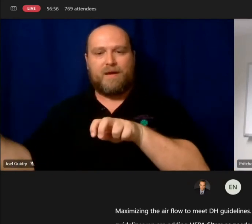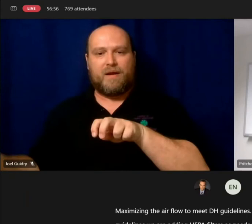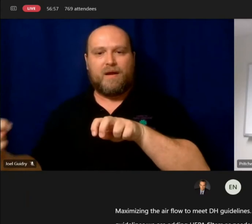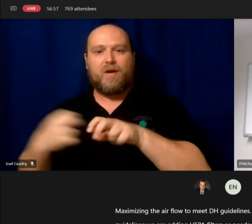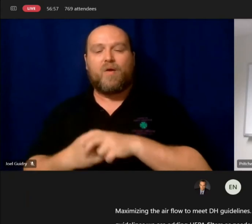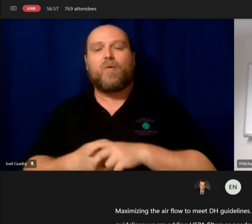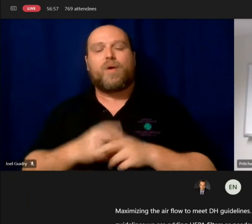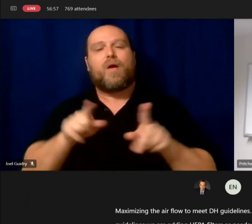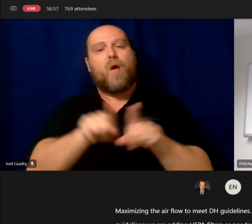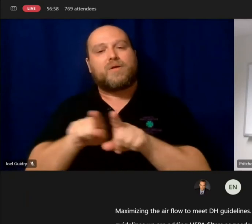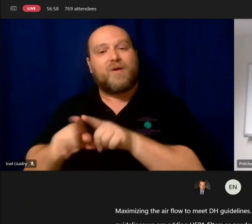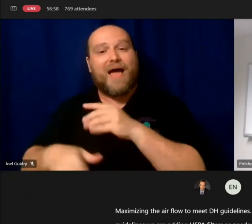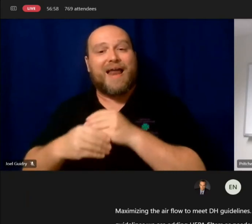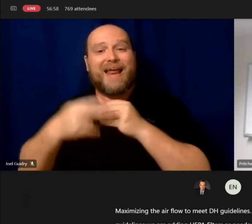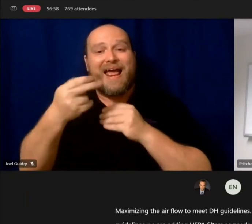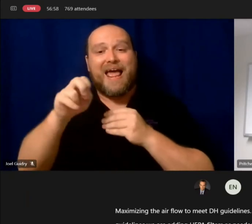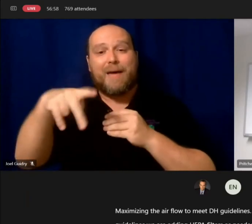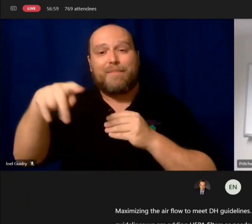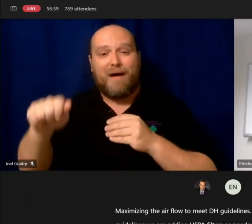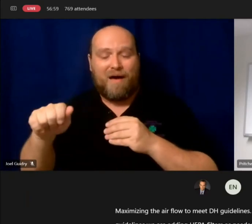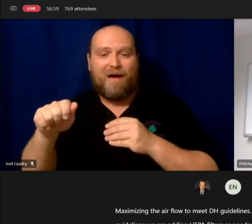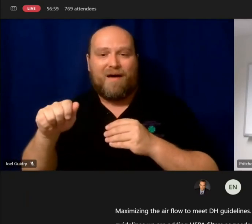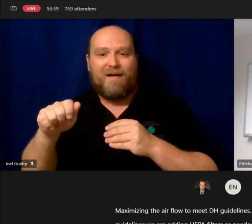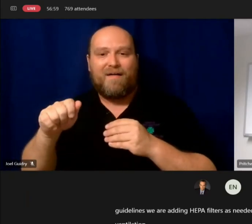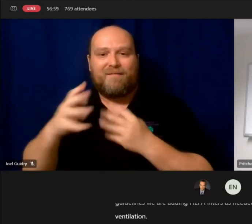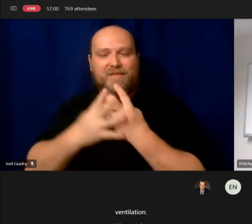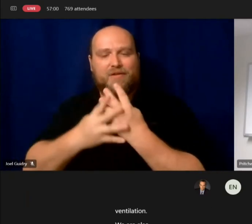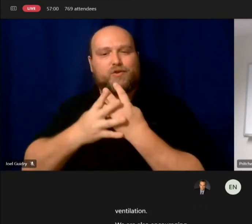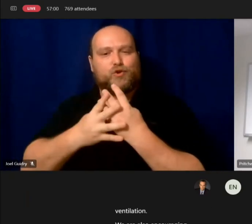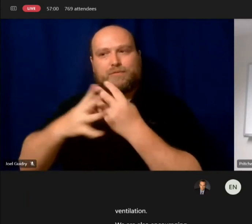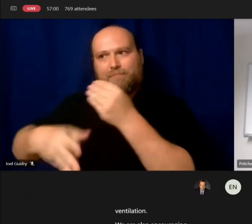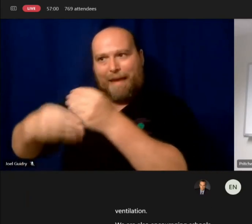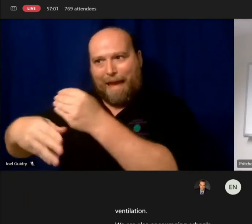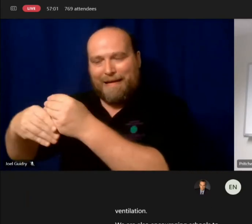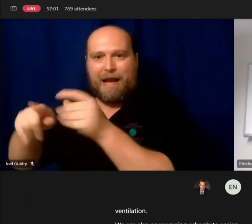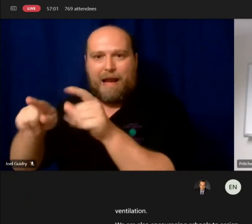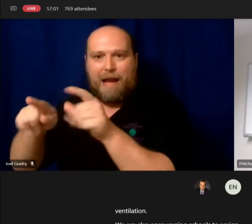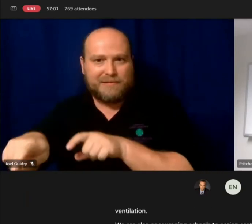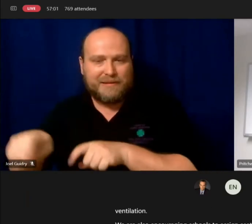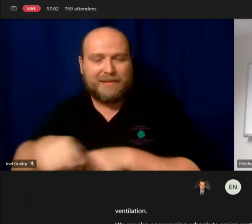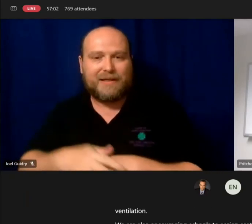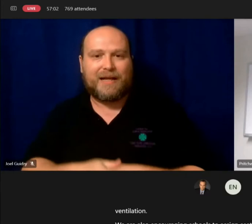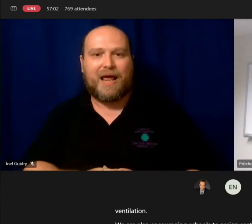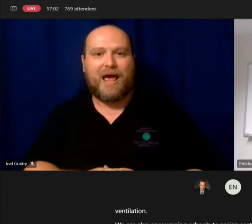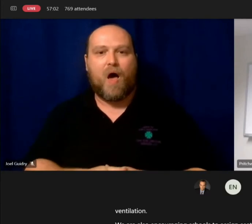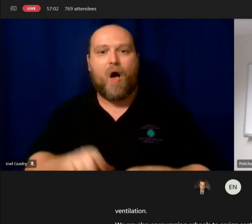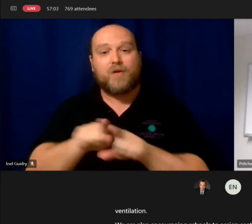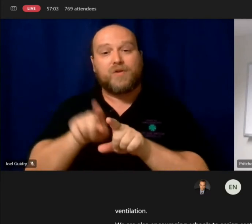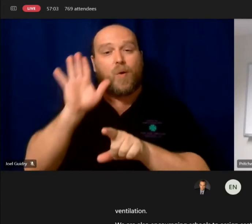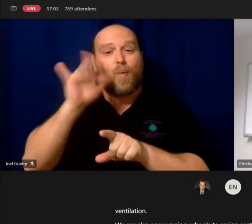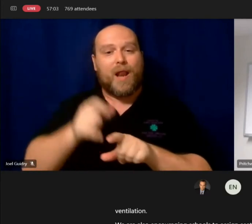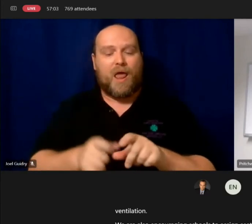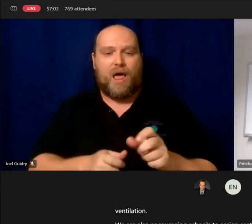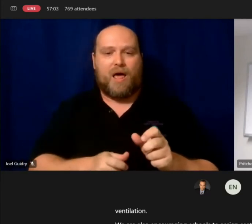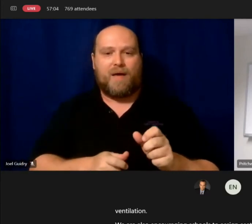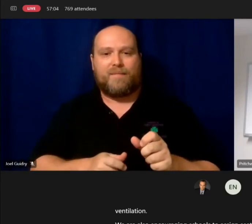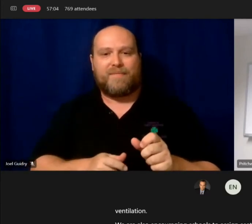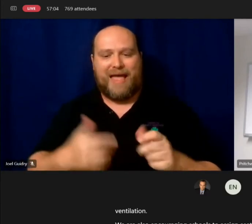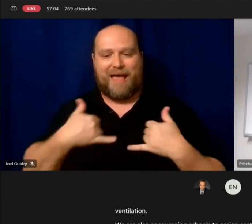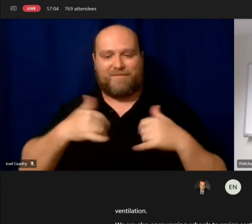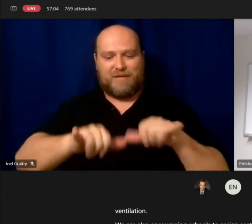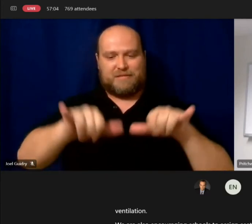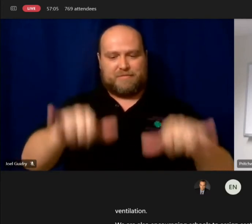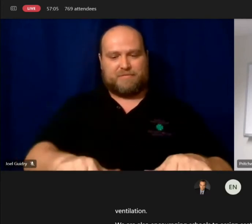ventilation. We are also encouraging schools to assign seats for indoor seating or assign fixed groups of students